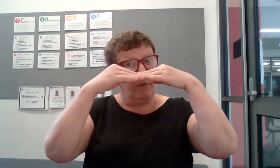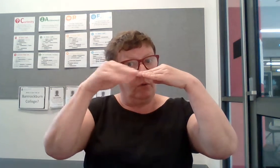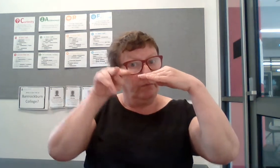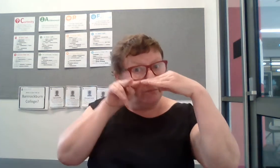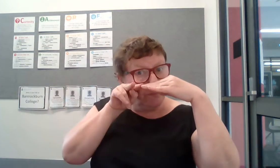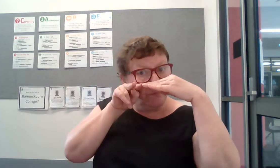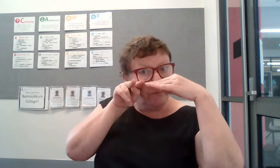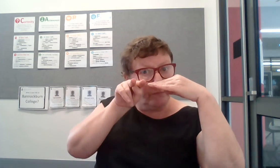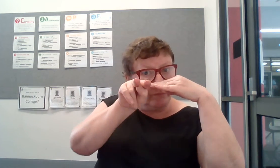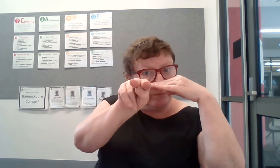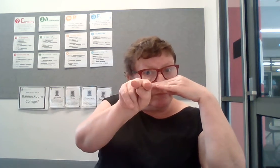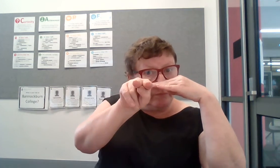level.